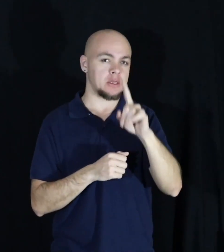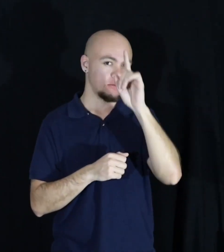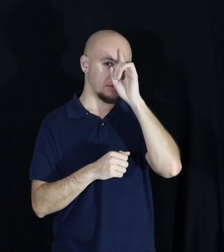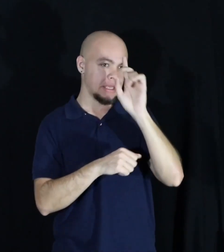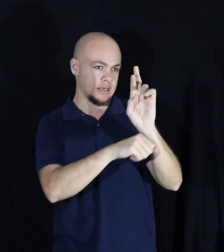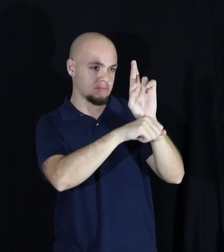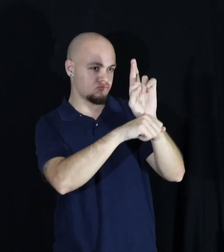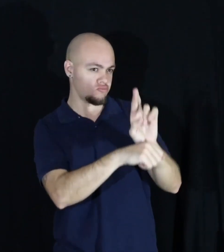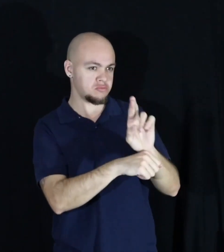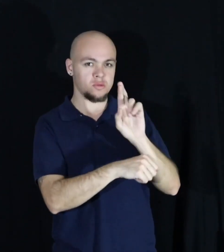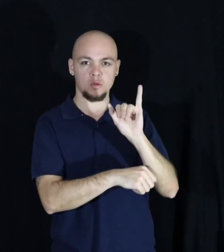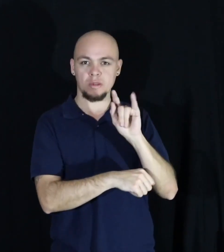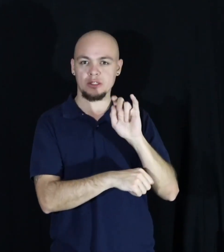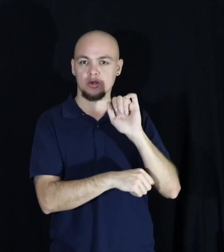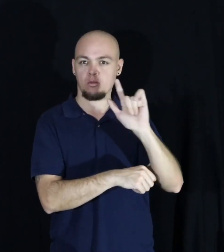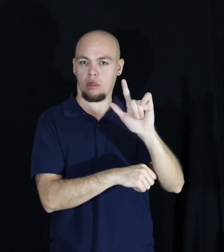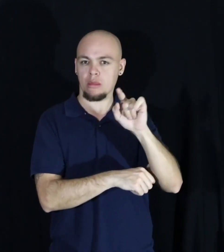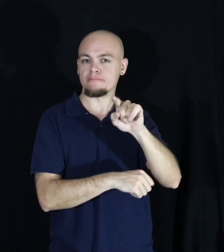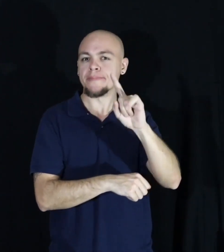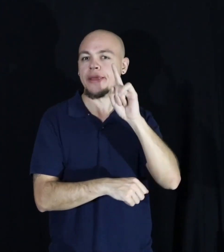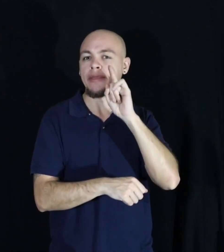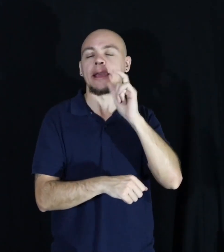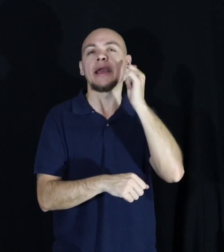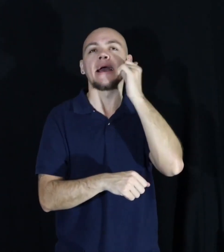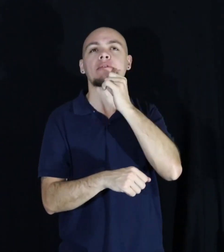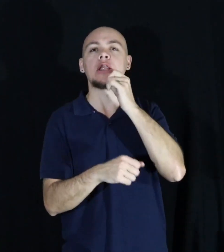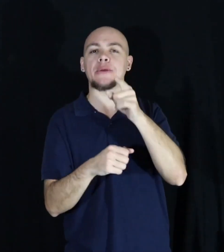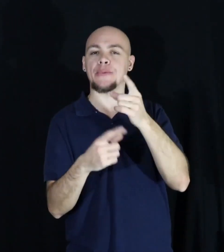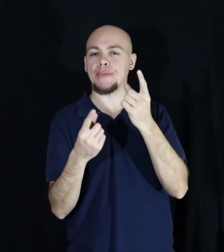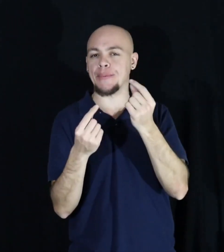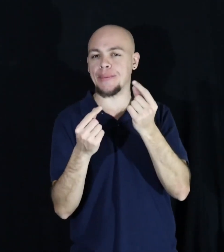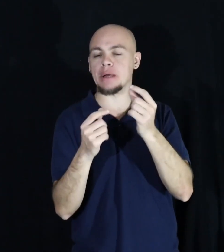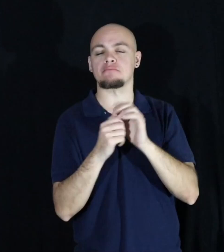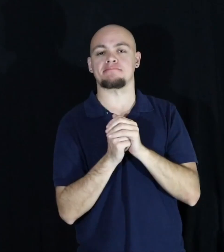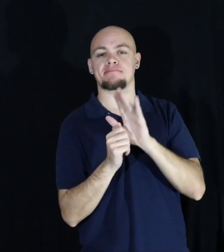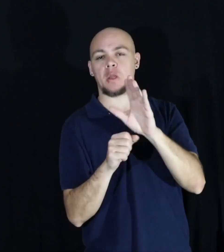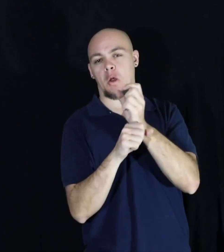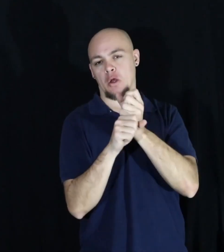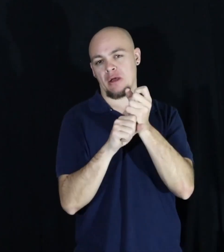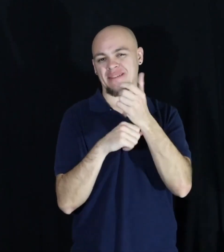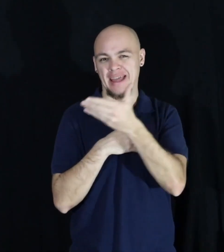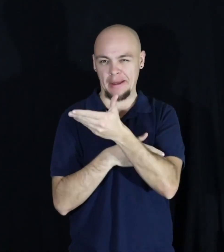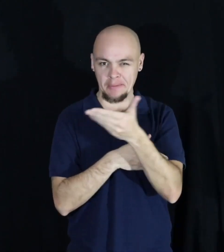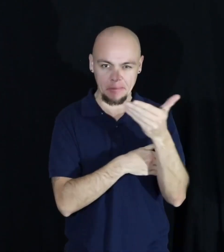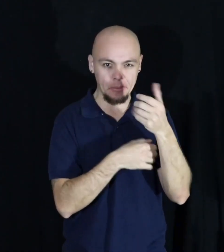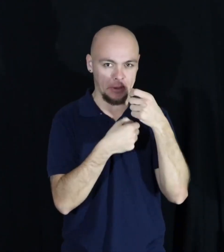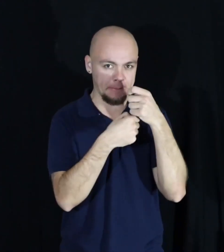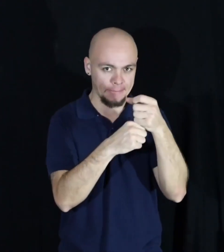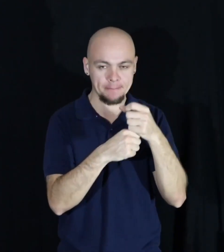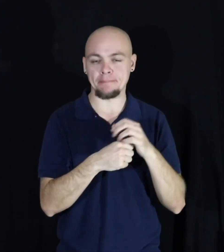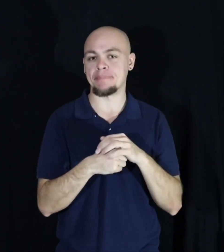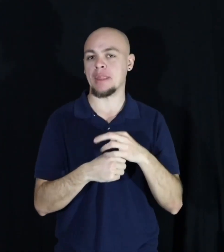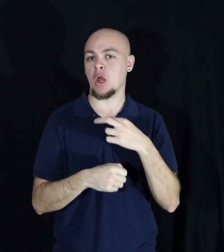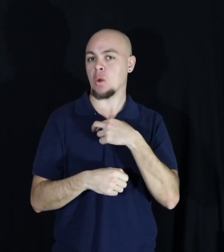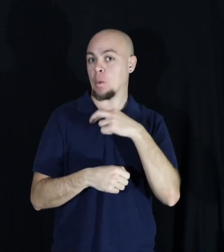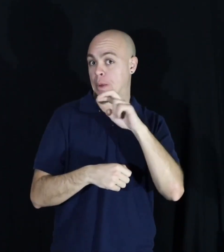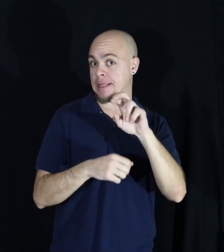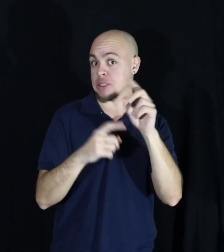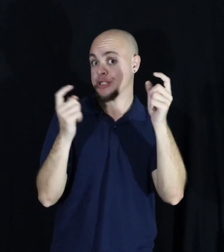ritual, you might think about something you do every day, like how you make your coffee each morning, or maybe a religious